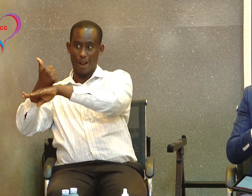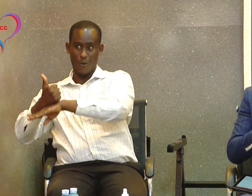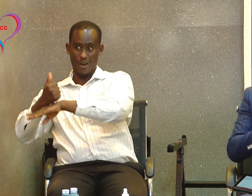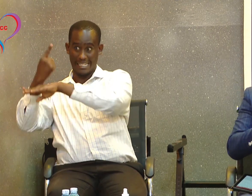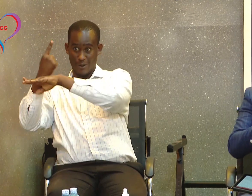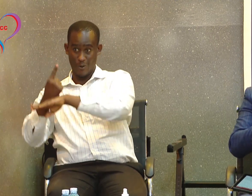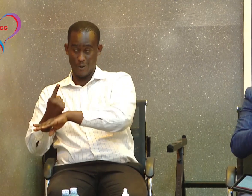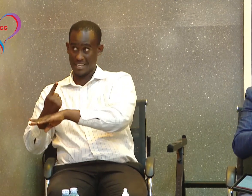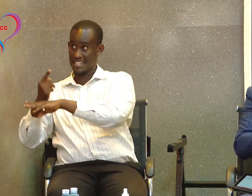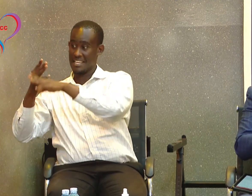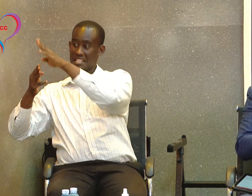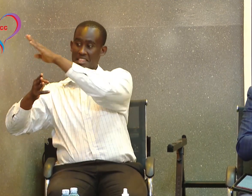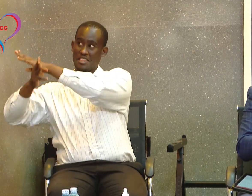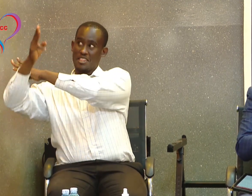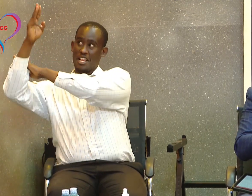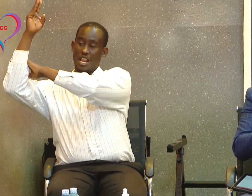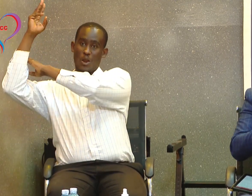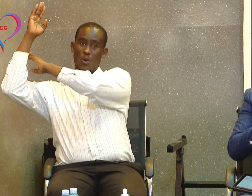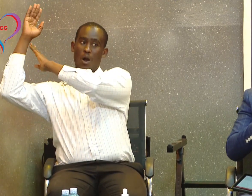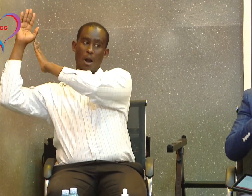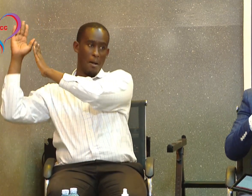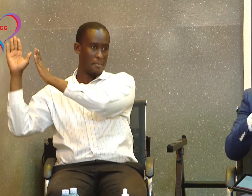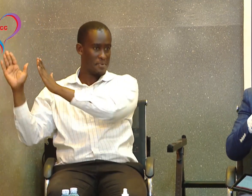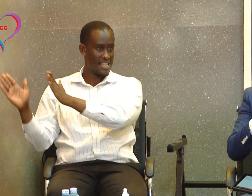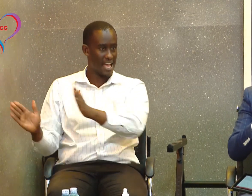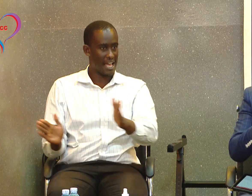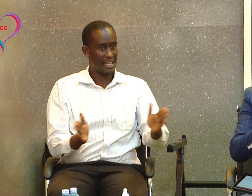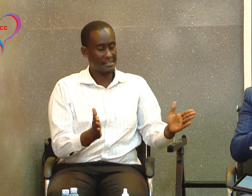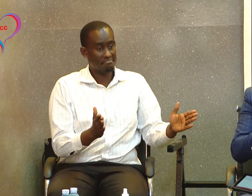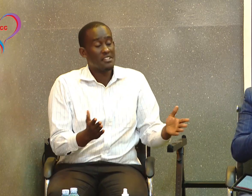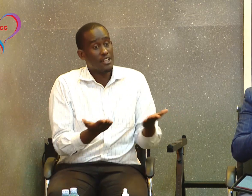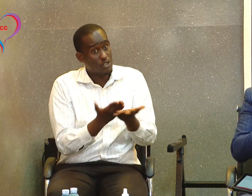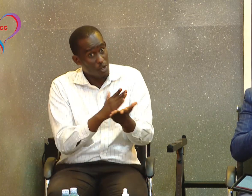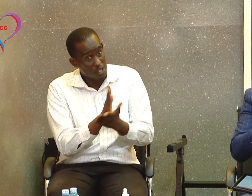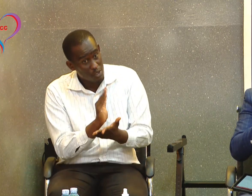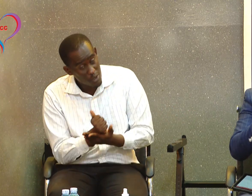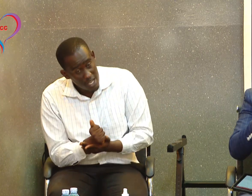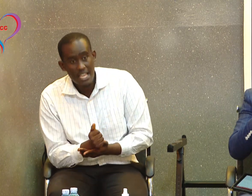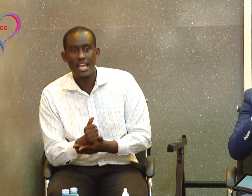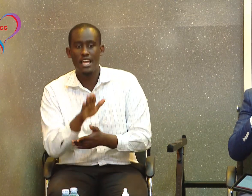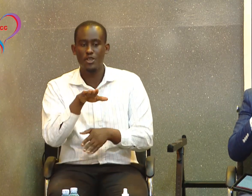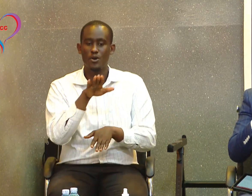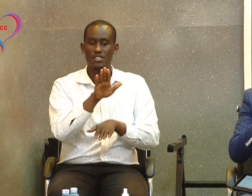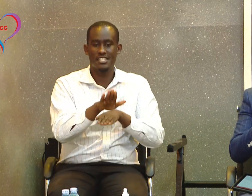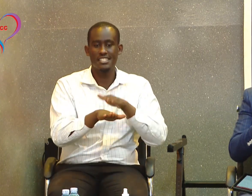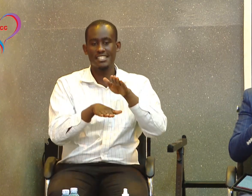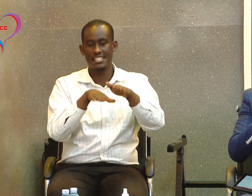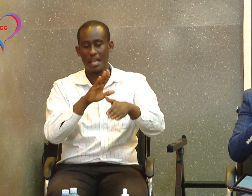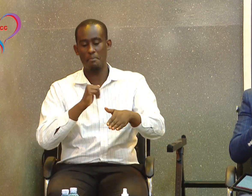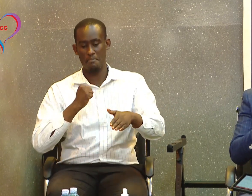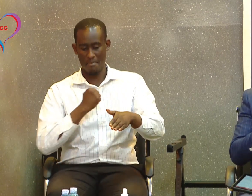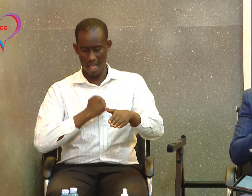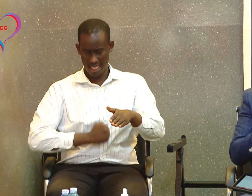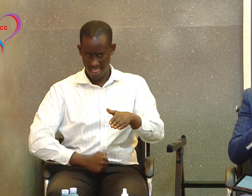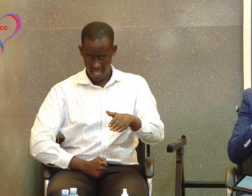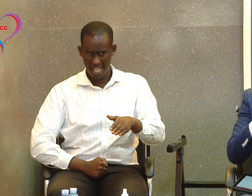So, be it that the stepmother was tormenting you, be it that you grew up in a life that was kind